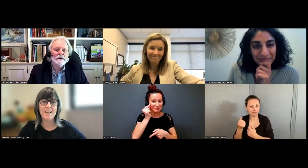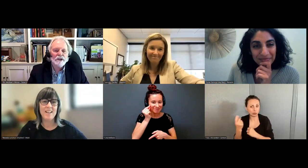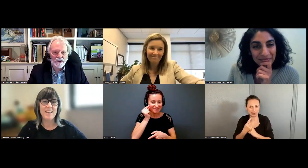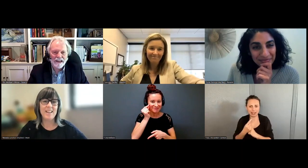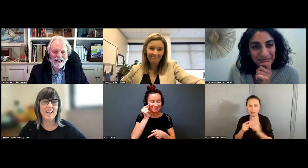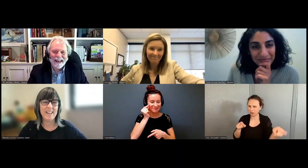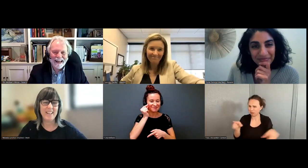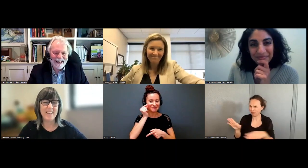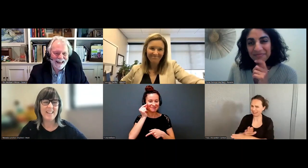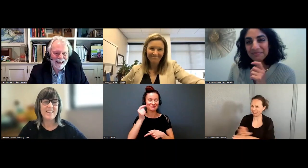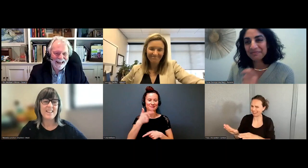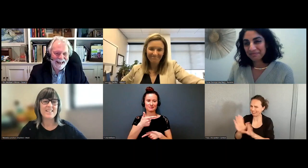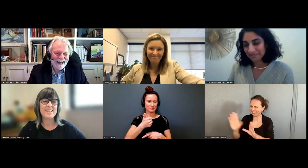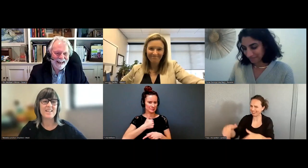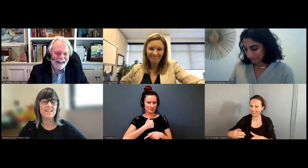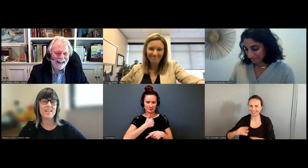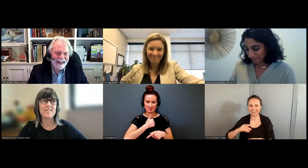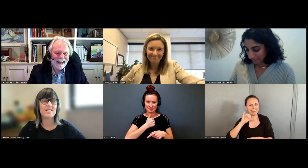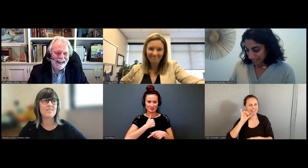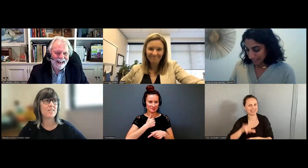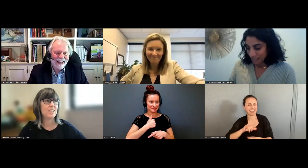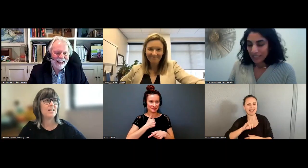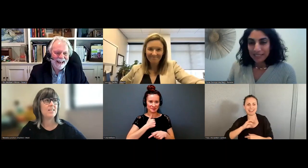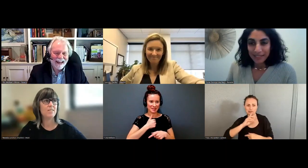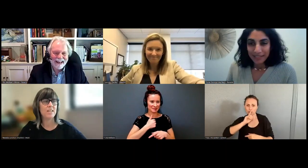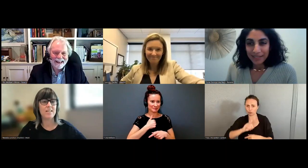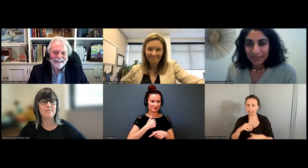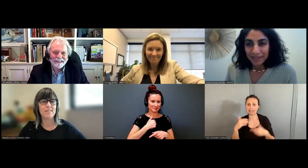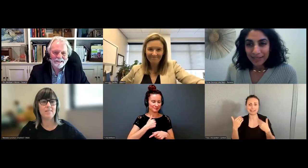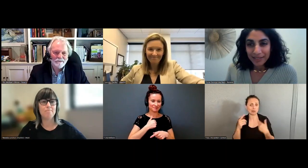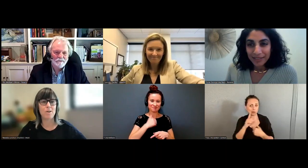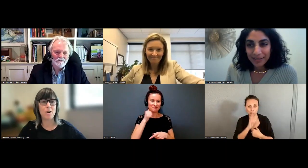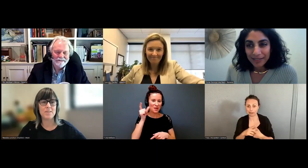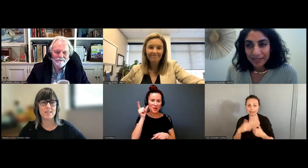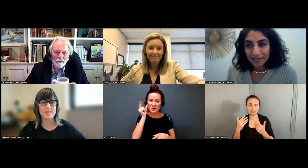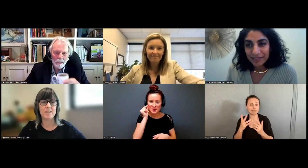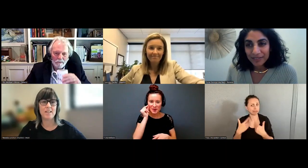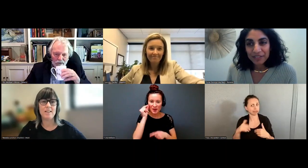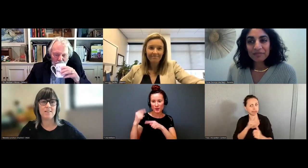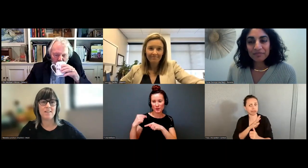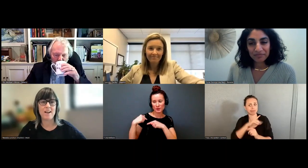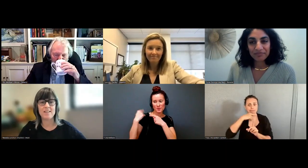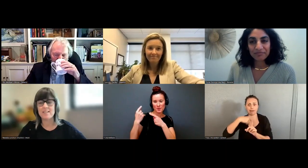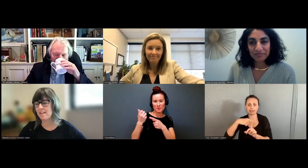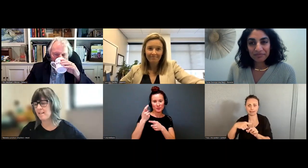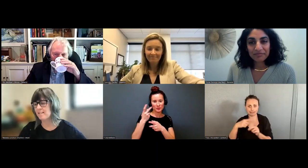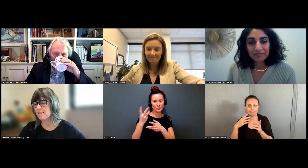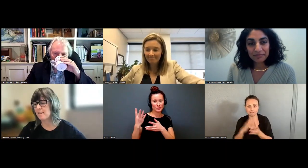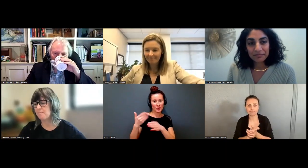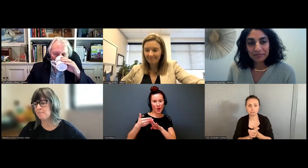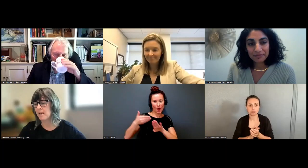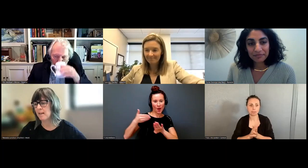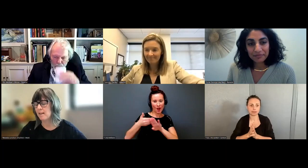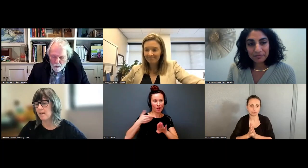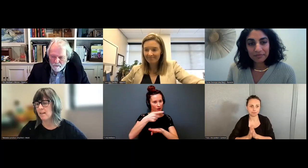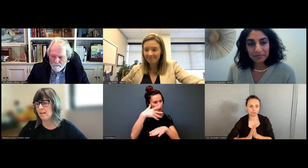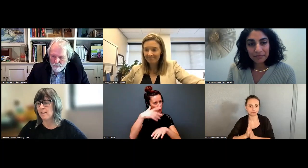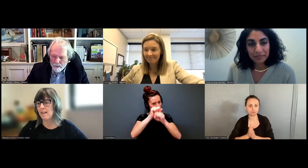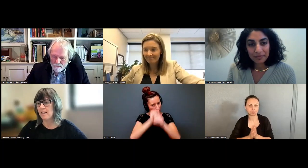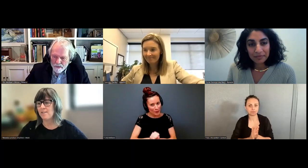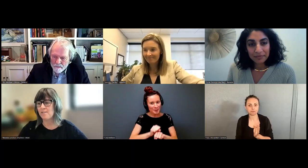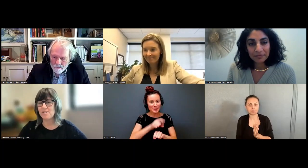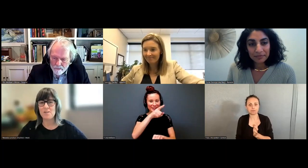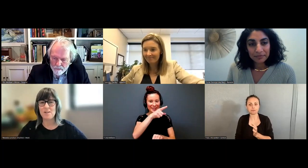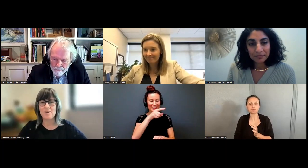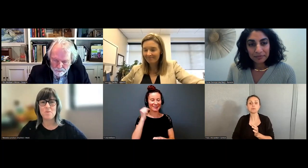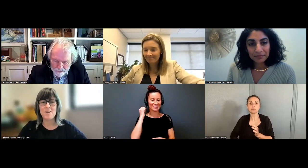you've been busy. that is really promising to hear that. And